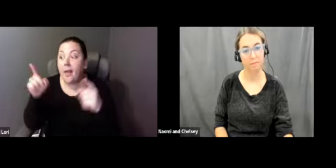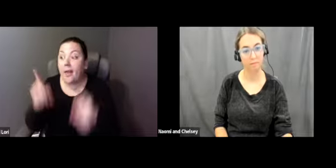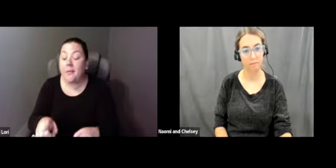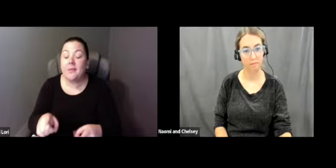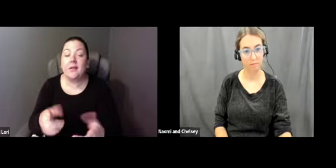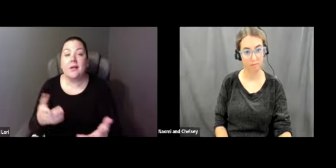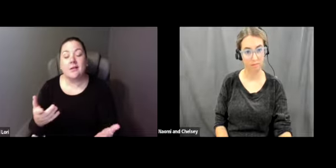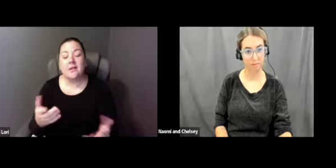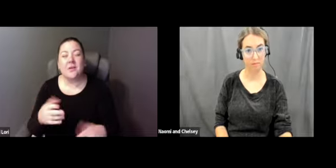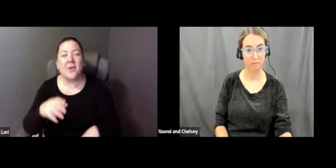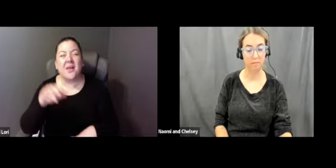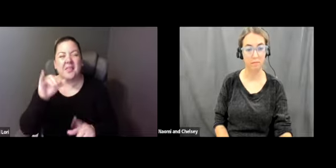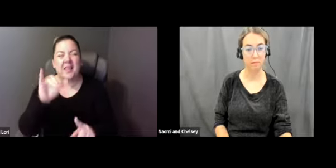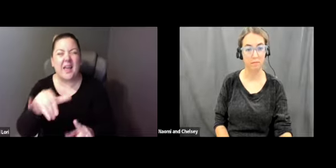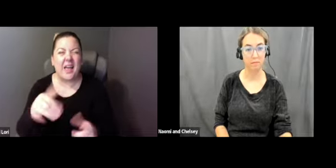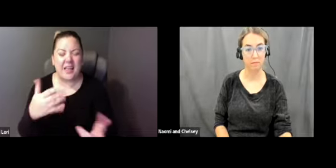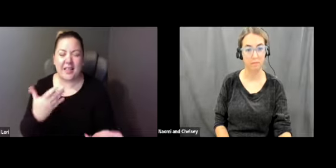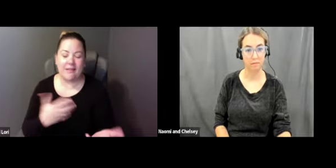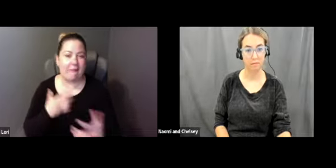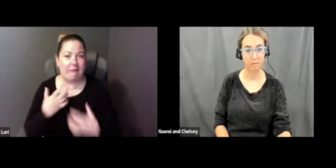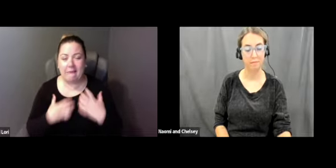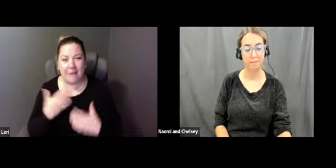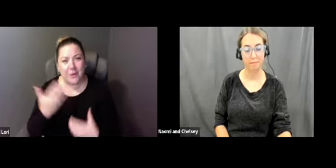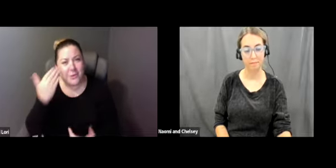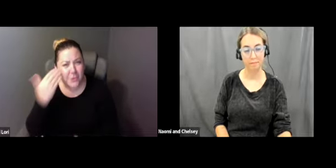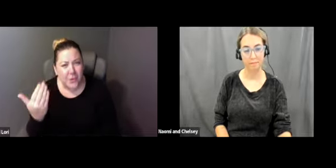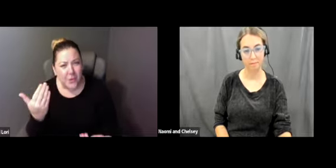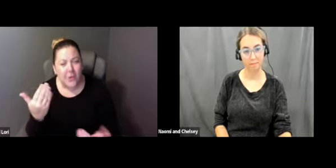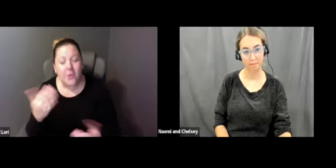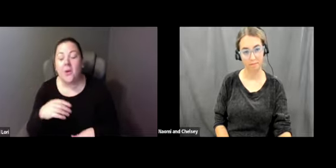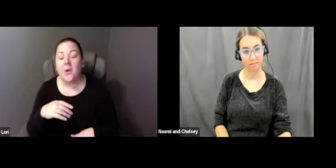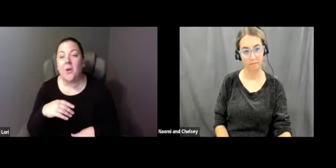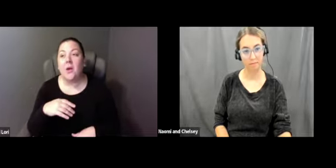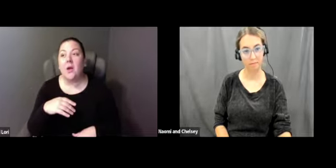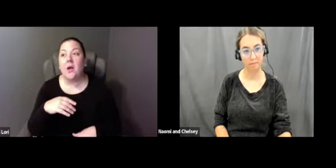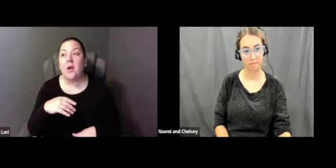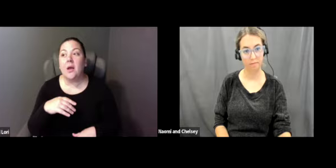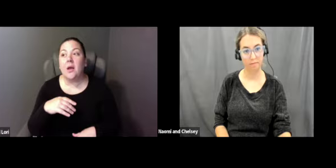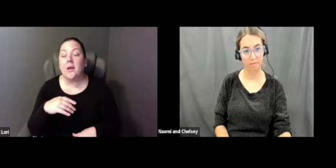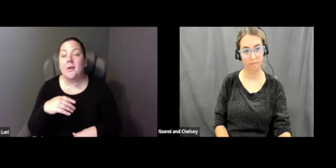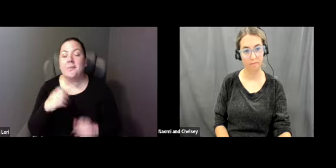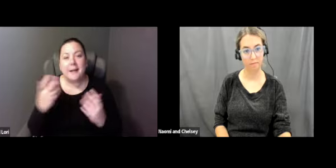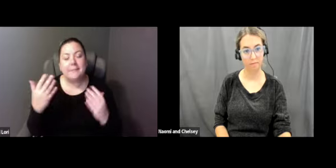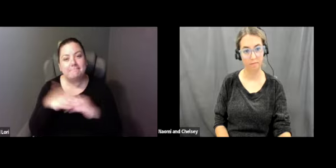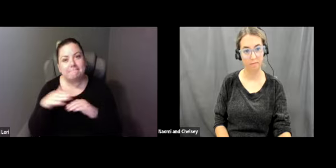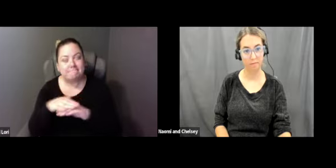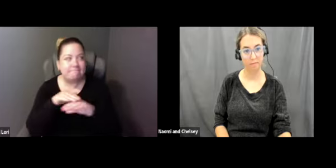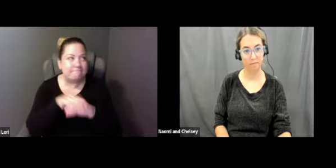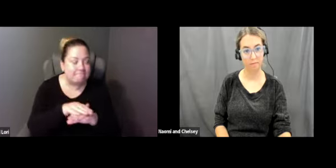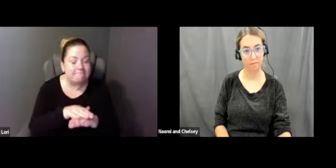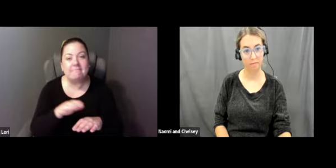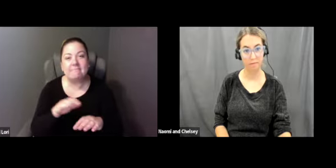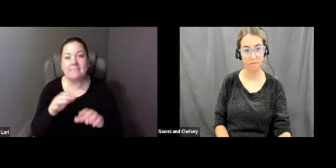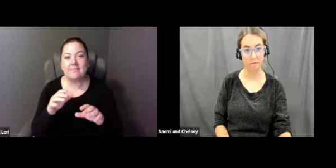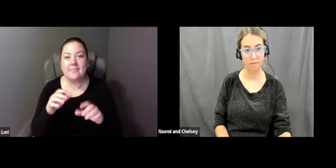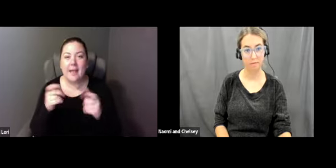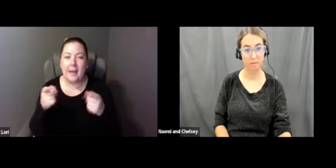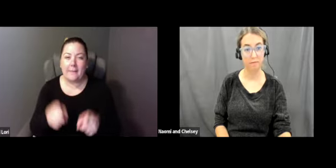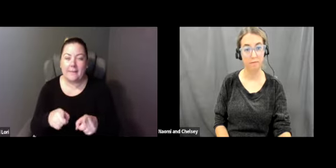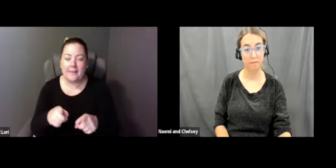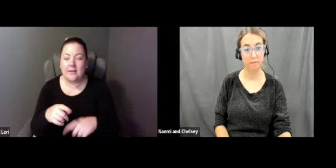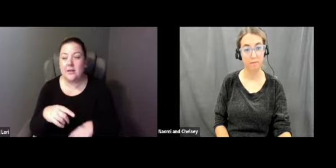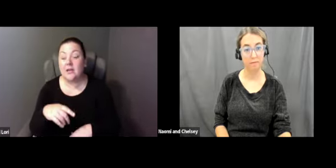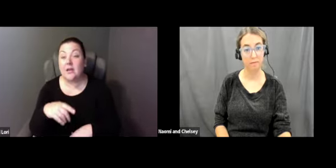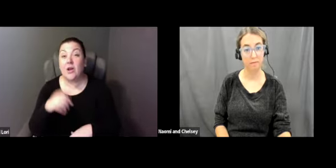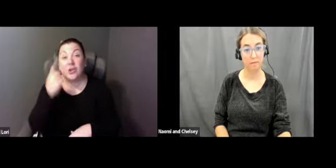represent themselves, I did want to say that, there's a couple of elements of culture coming in here. There's like the interpreting profession, which is filled